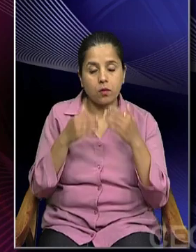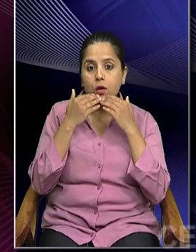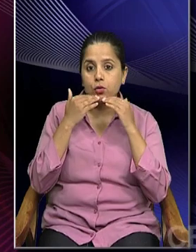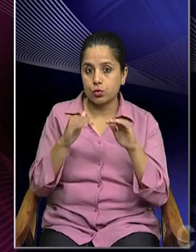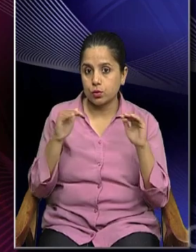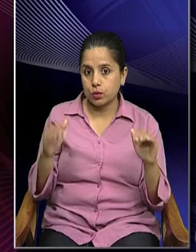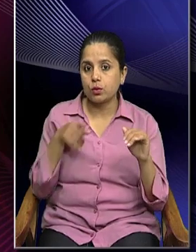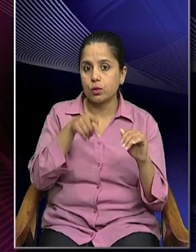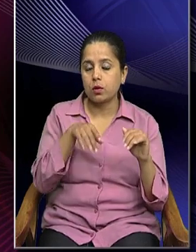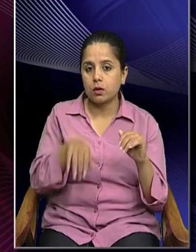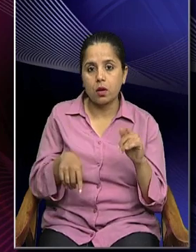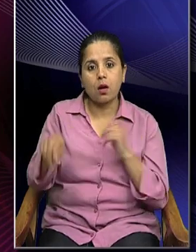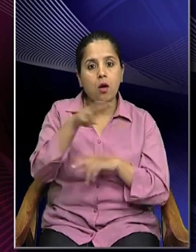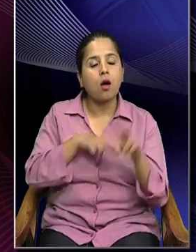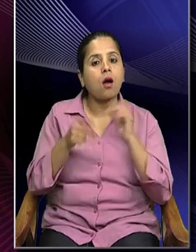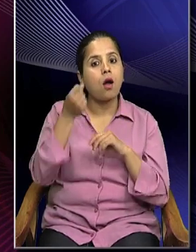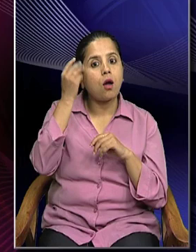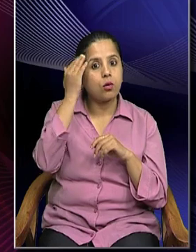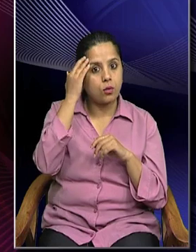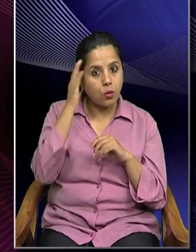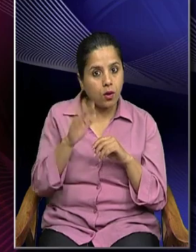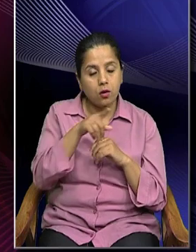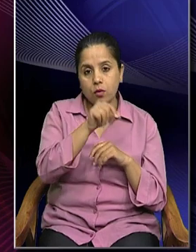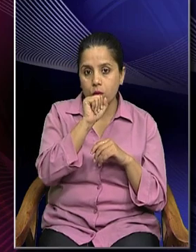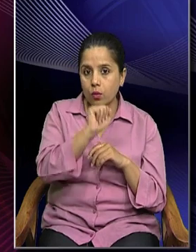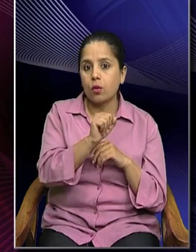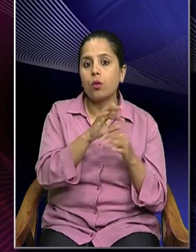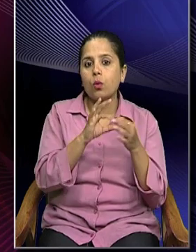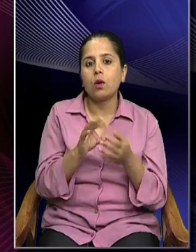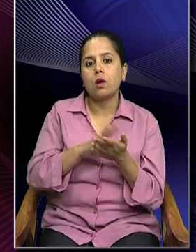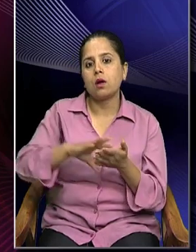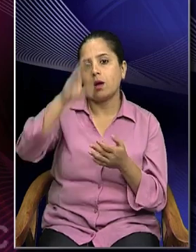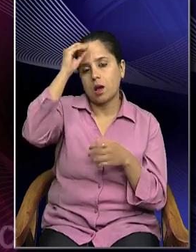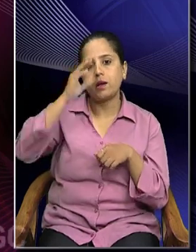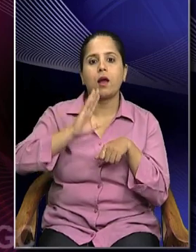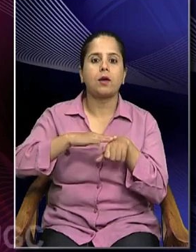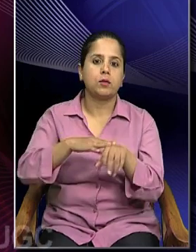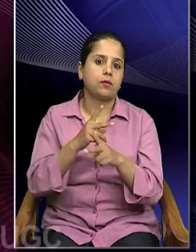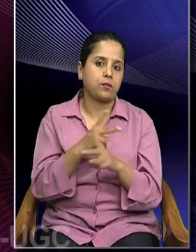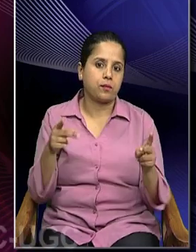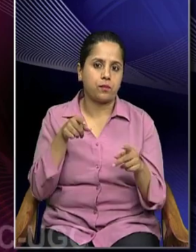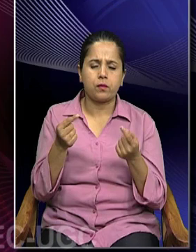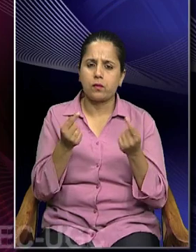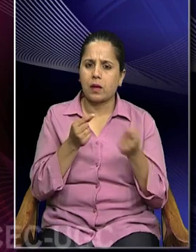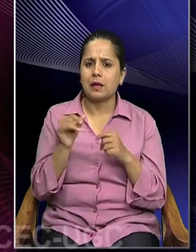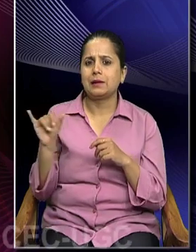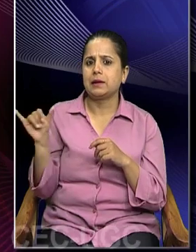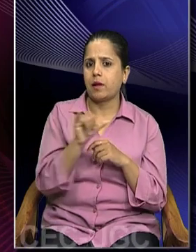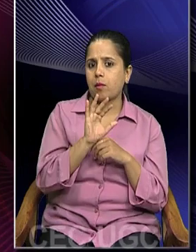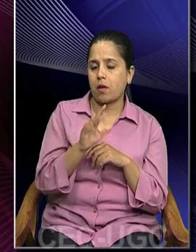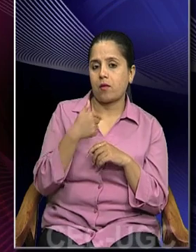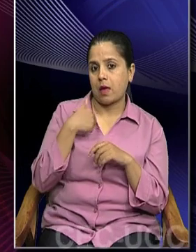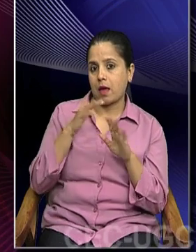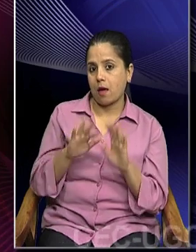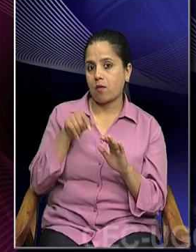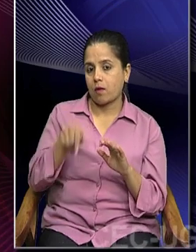students are assessed on the basis of their particular learning experiences. On the similar pretext, we have